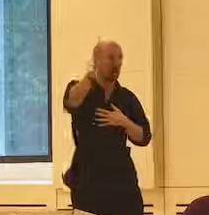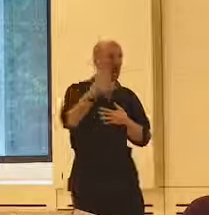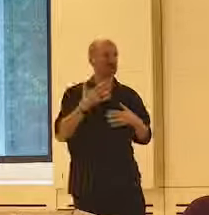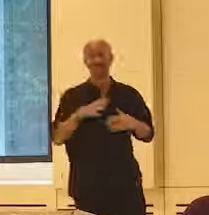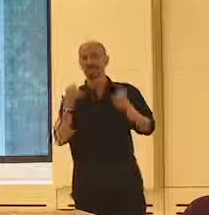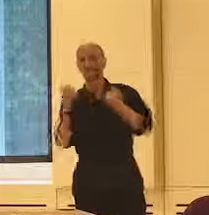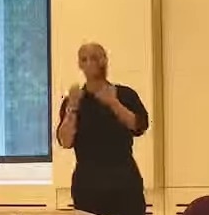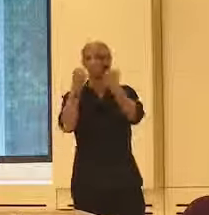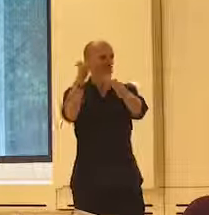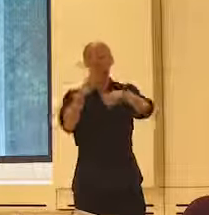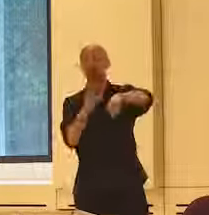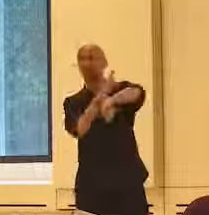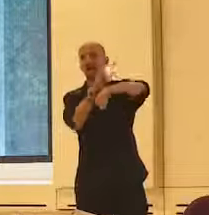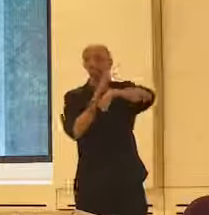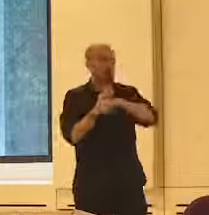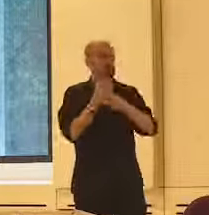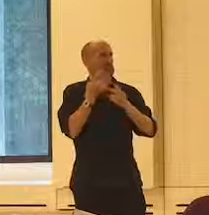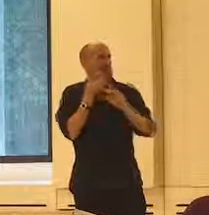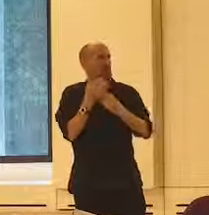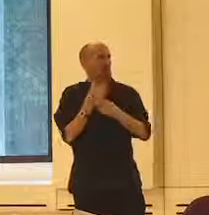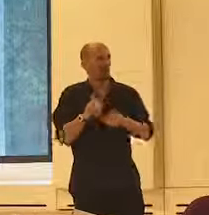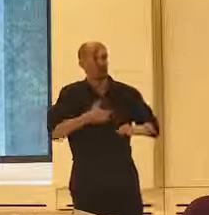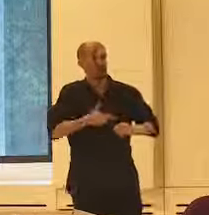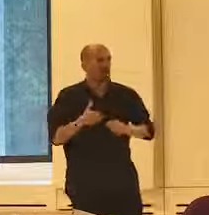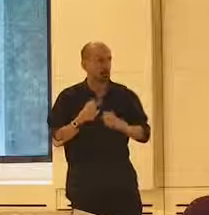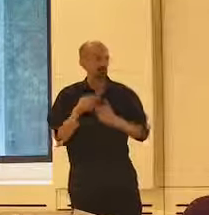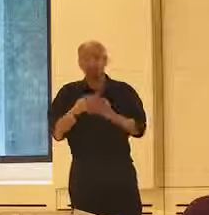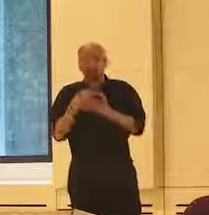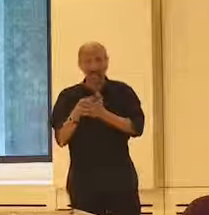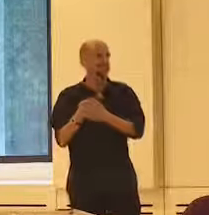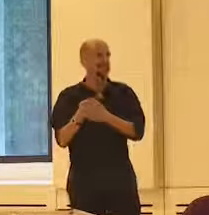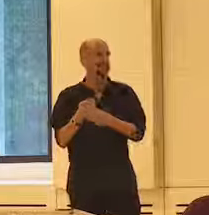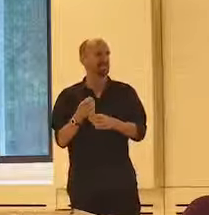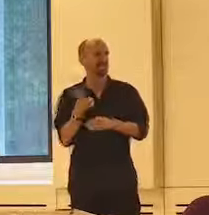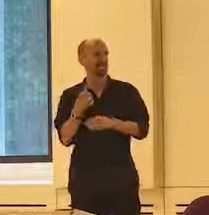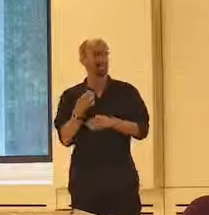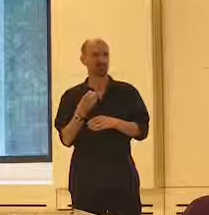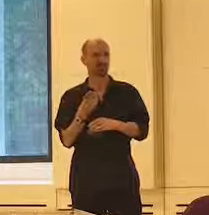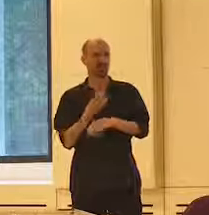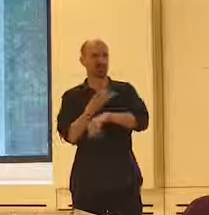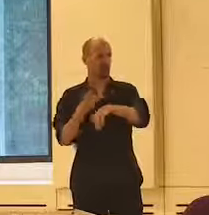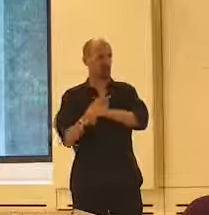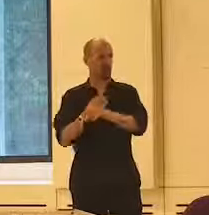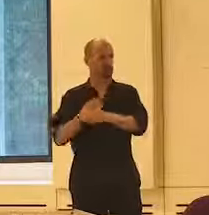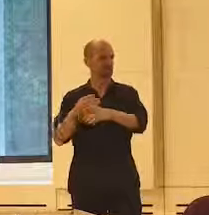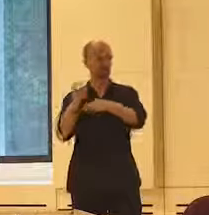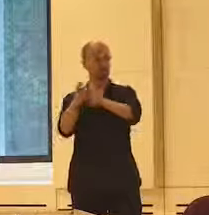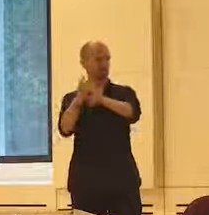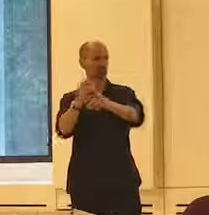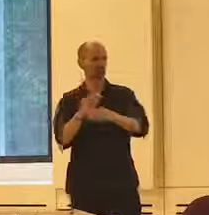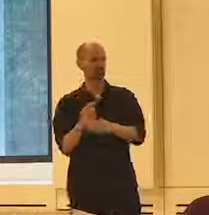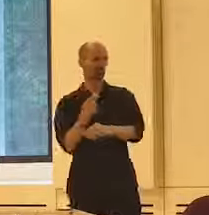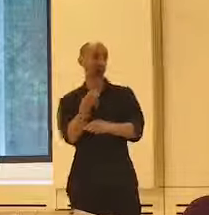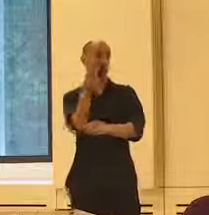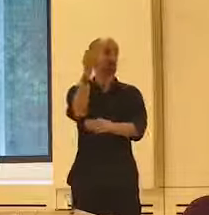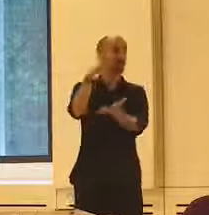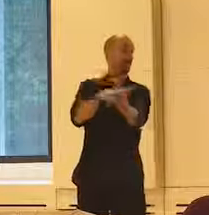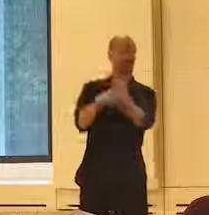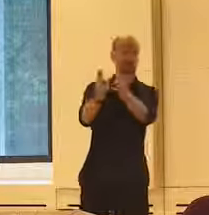to come. And maybe interpreters need to travel, maybe it's not so close, maybe it's like, you know, a long